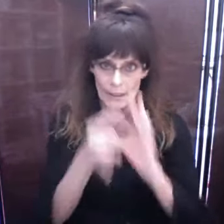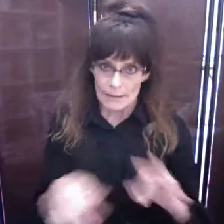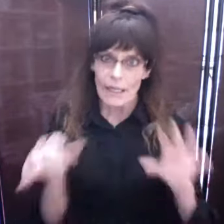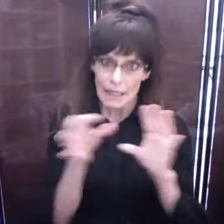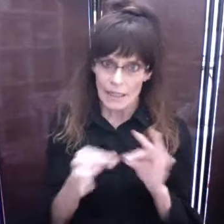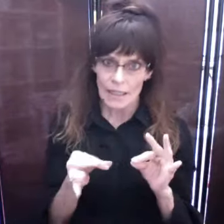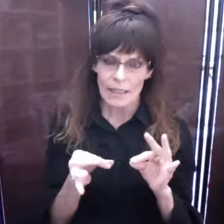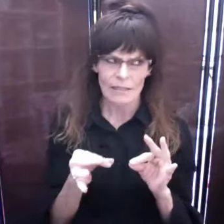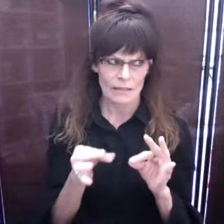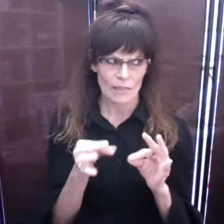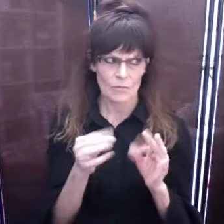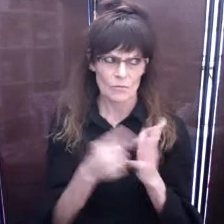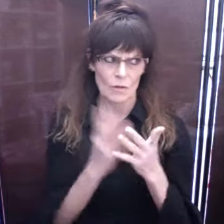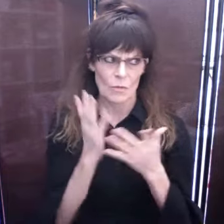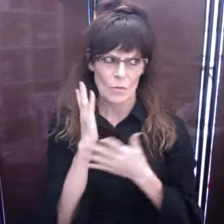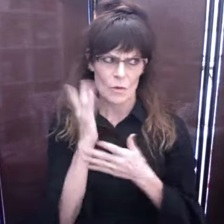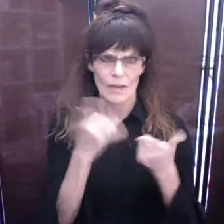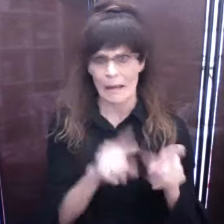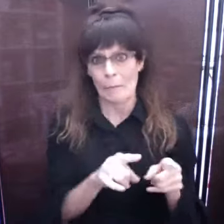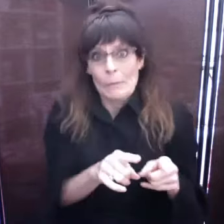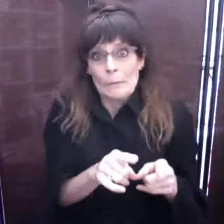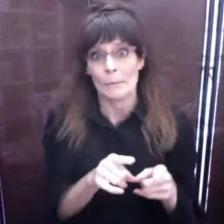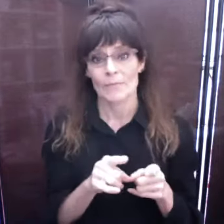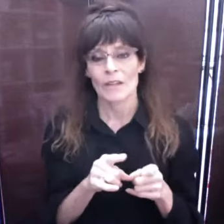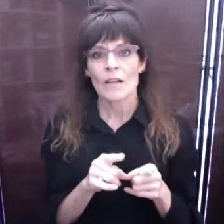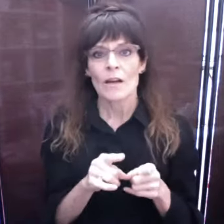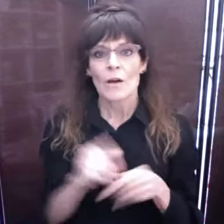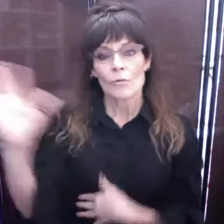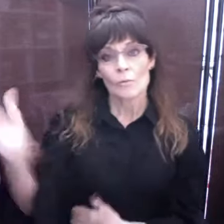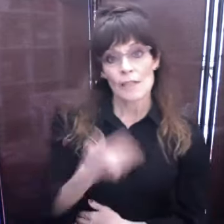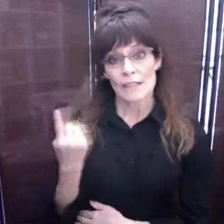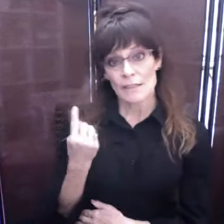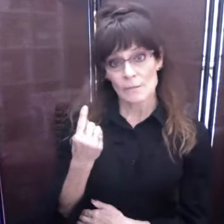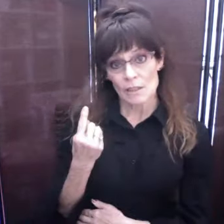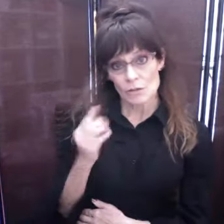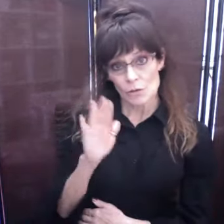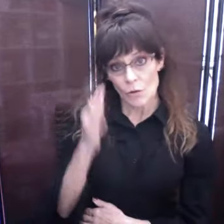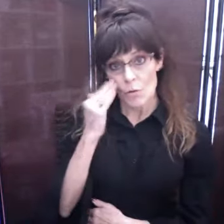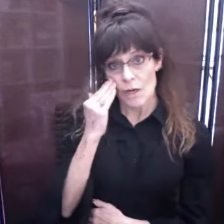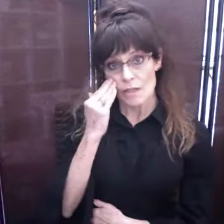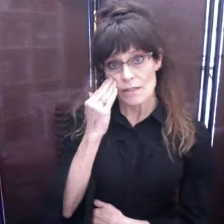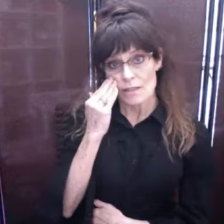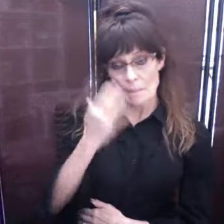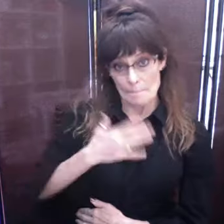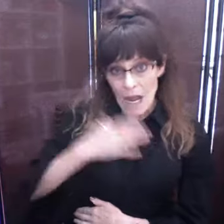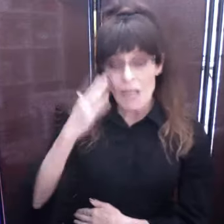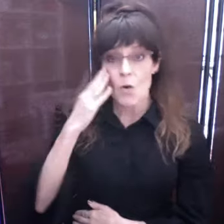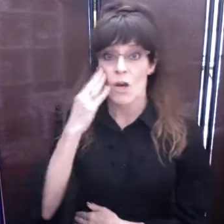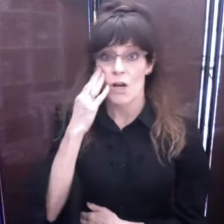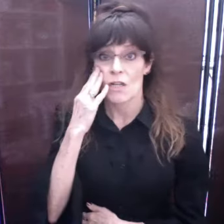all this lands. Bring in something to your awareness that's been very much in my awareness, and it really ties